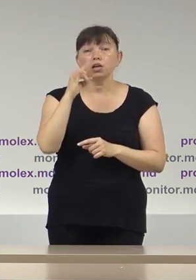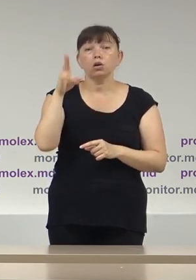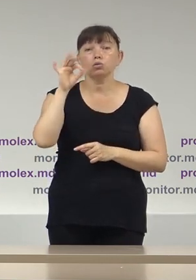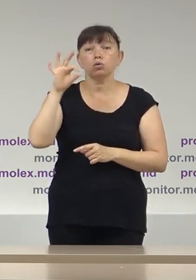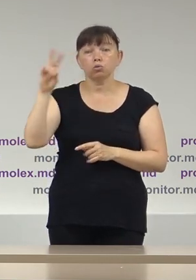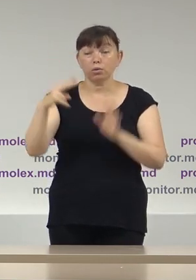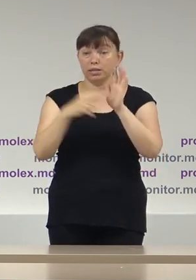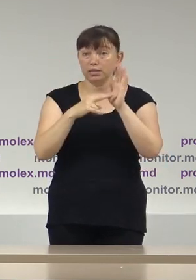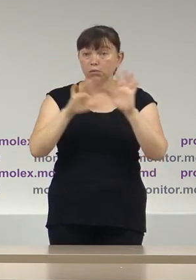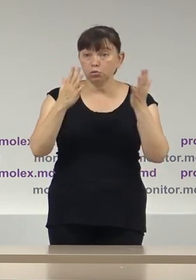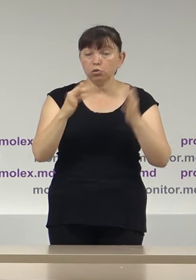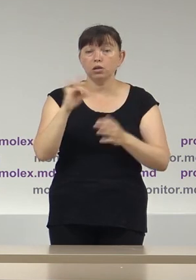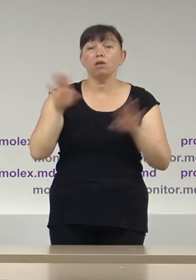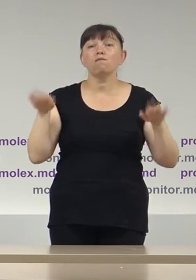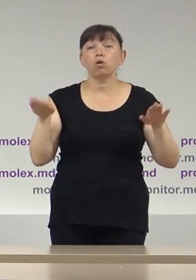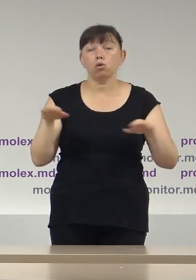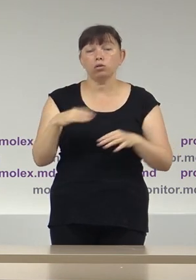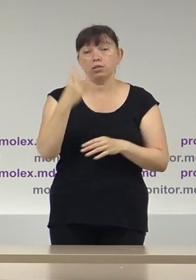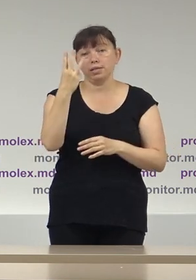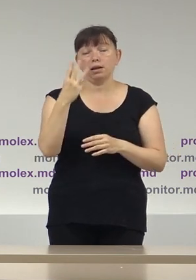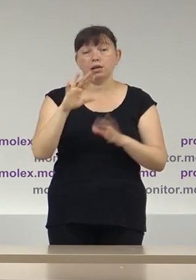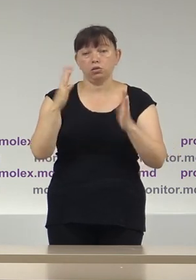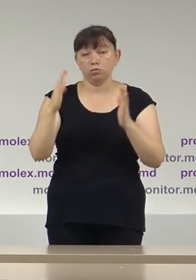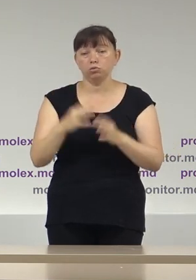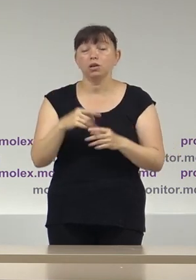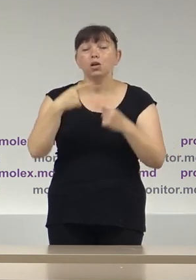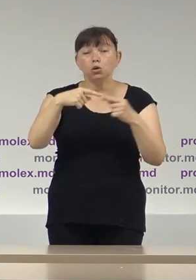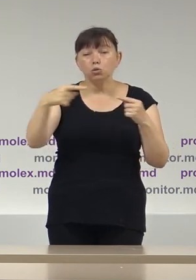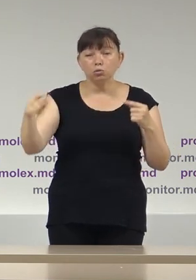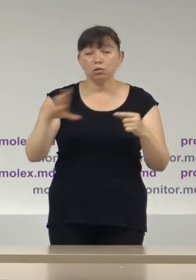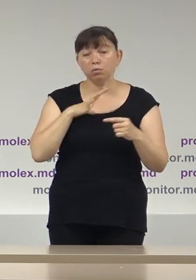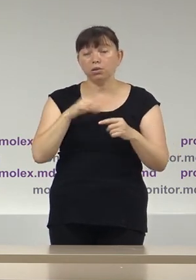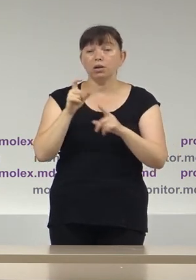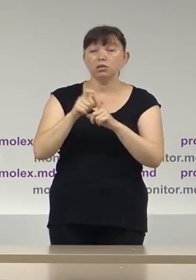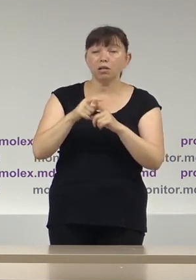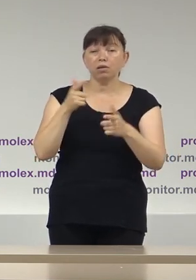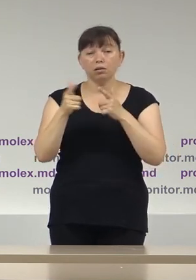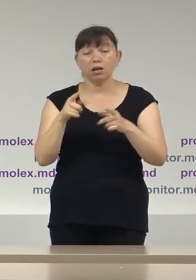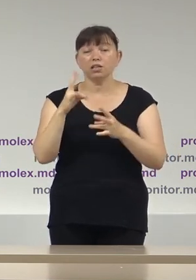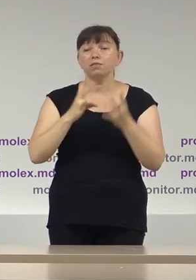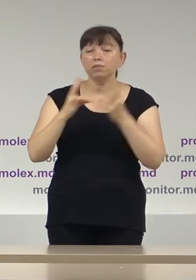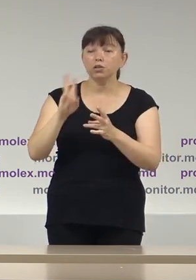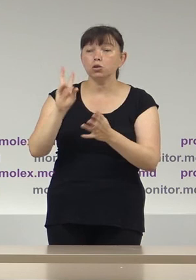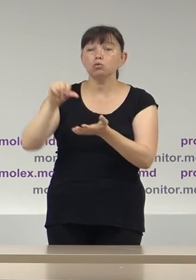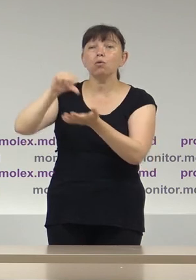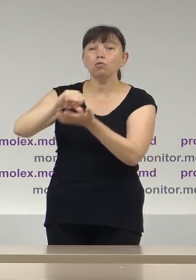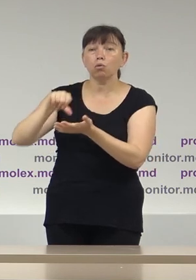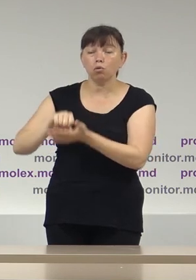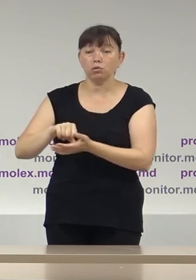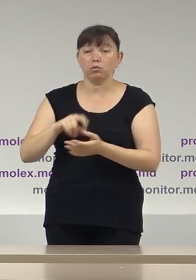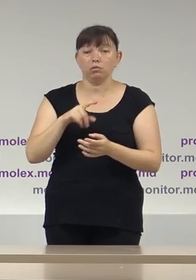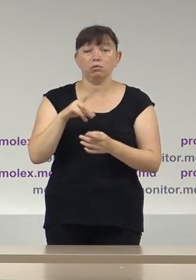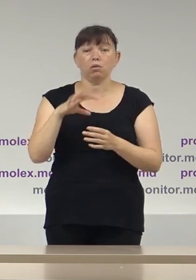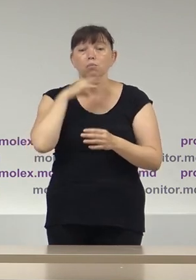and socialists. It's about Igor Dodon in 7 cases and Vladimir Voronin in 3 cases. The other cases affected